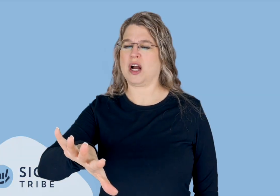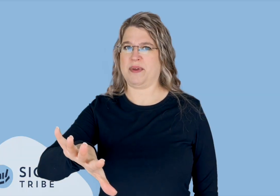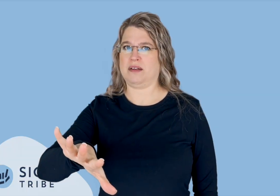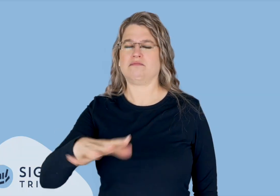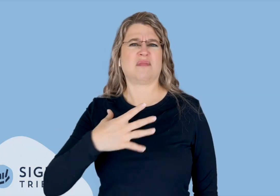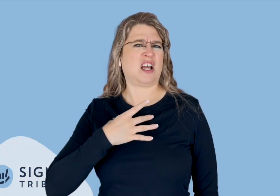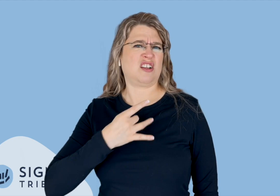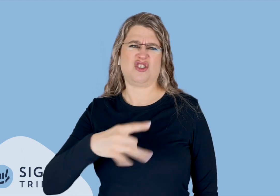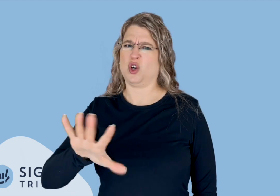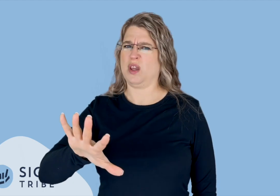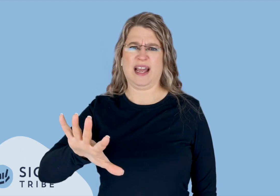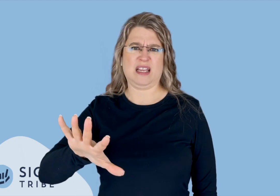it. Don't like.